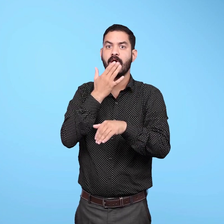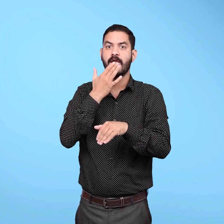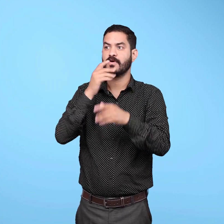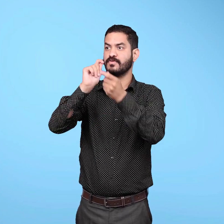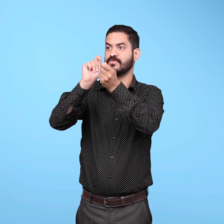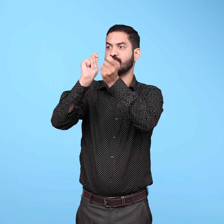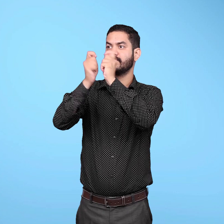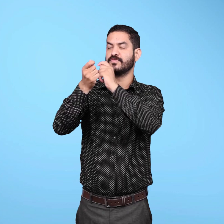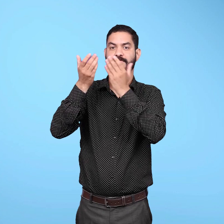cloth.